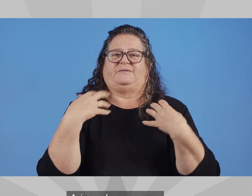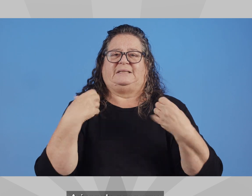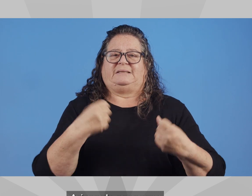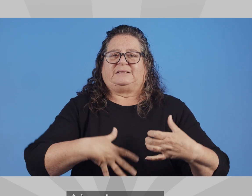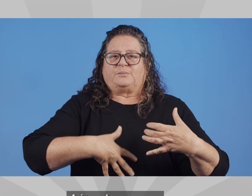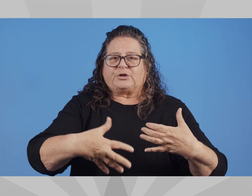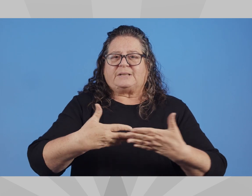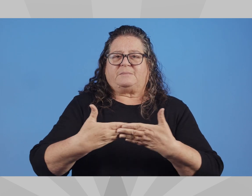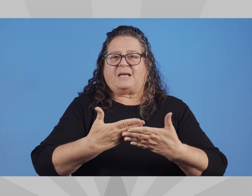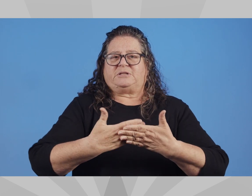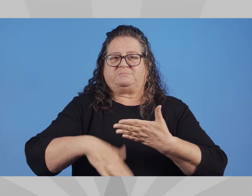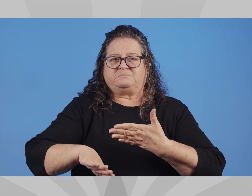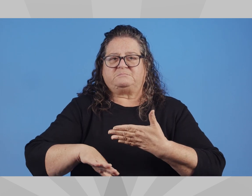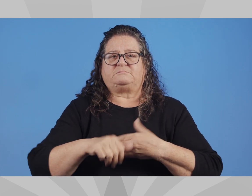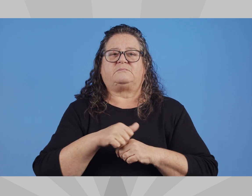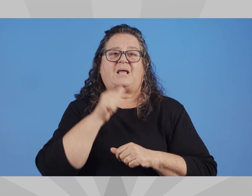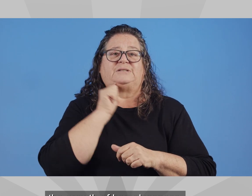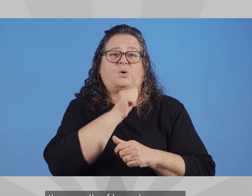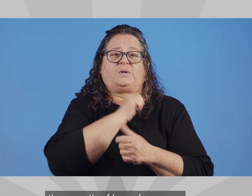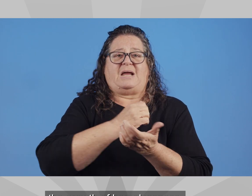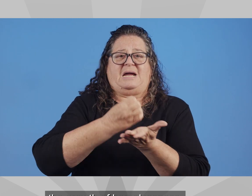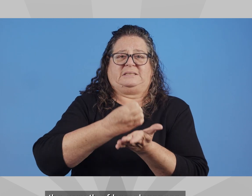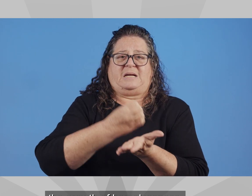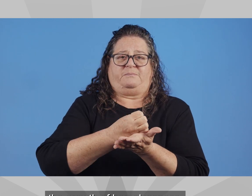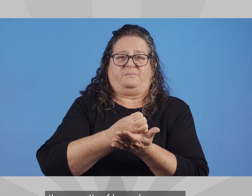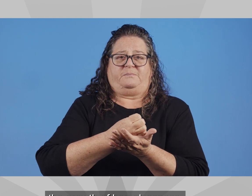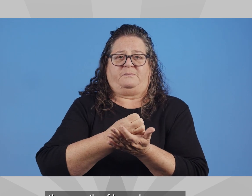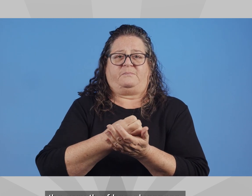Arizona's economy, the growth of